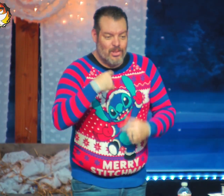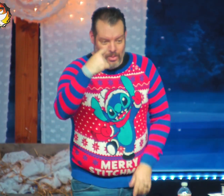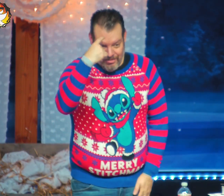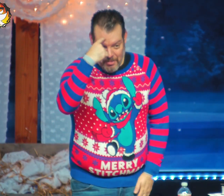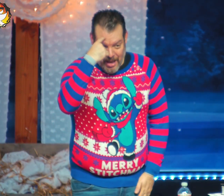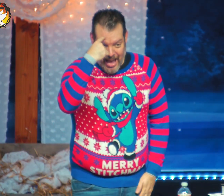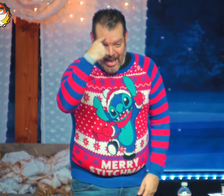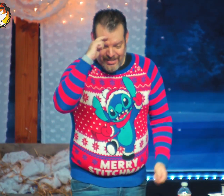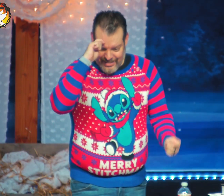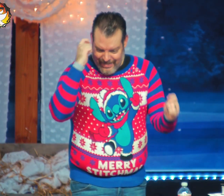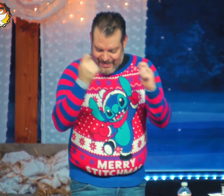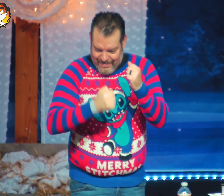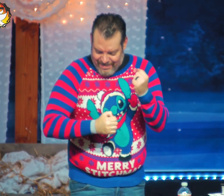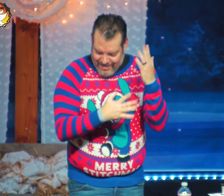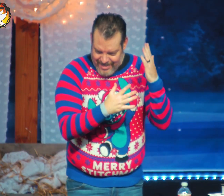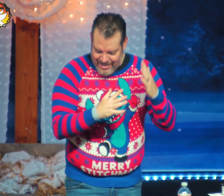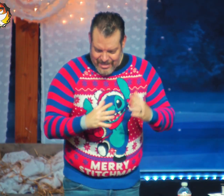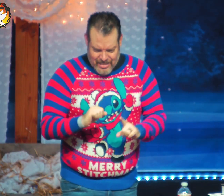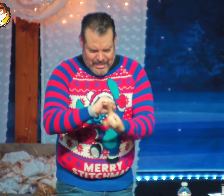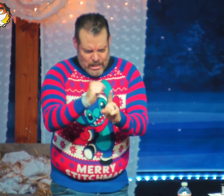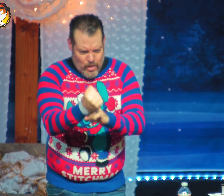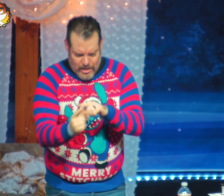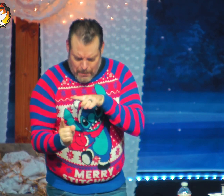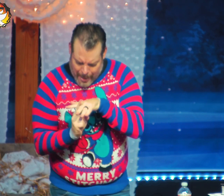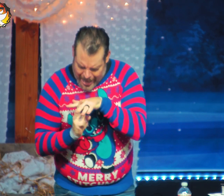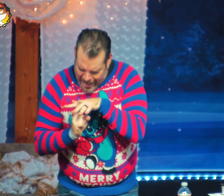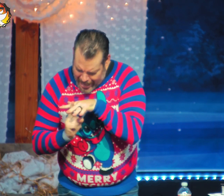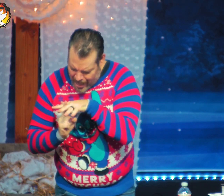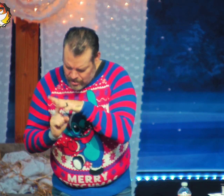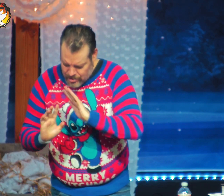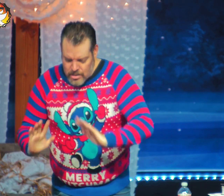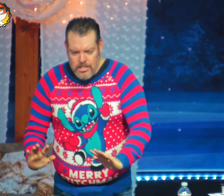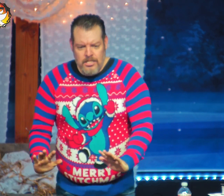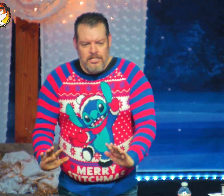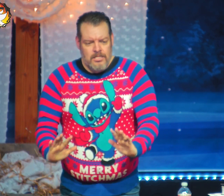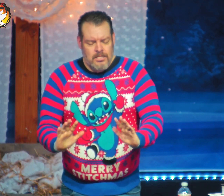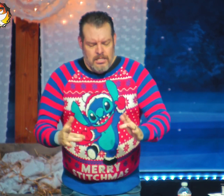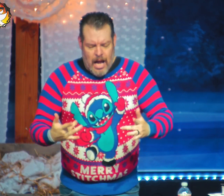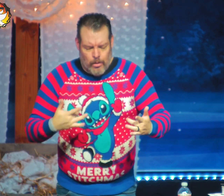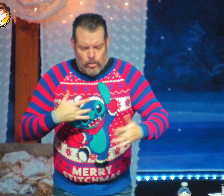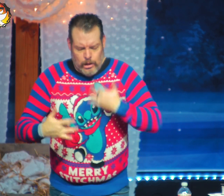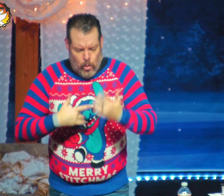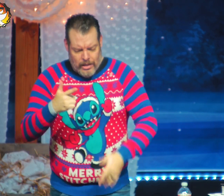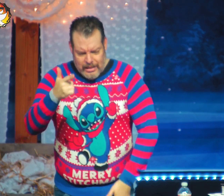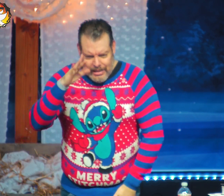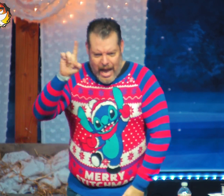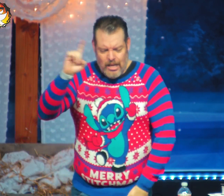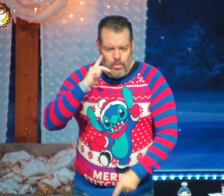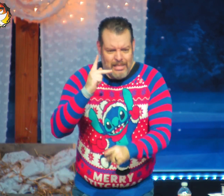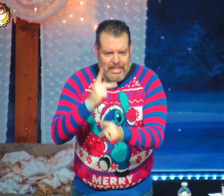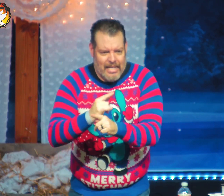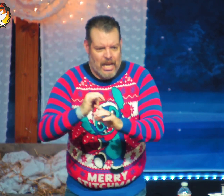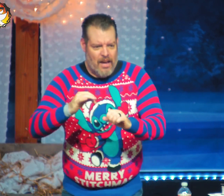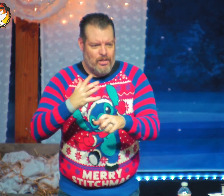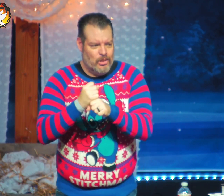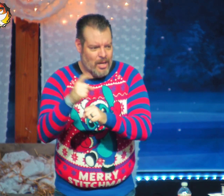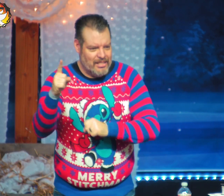I'm going to hold on to verse 8. God says what? To rejoice. Not just one time, but he tells us twice.